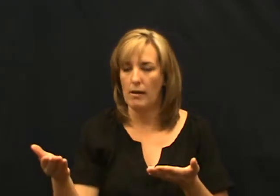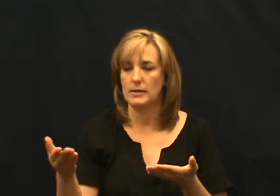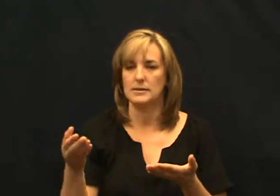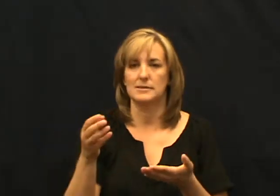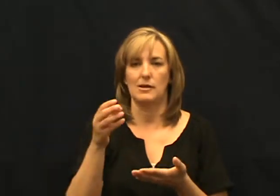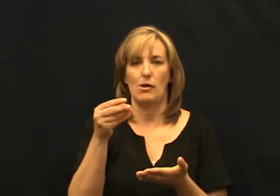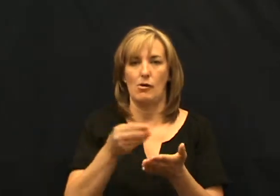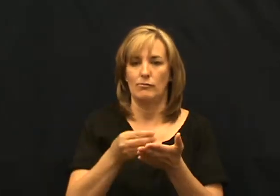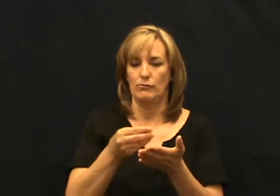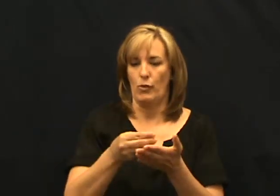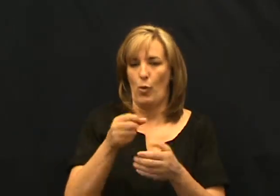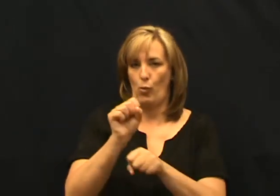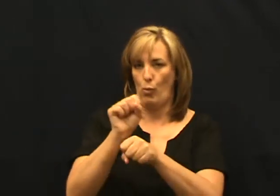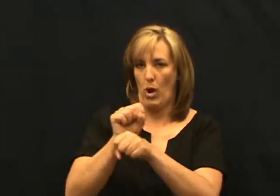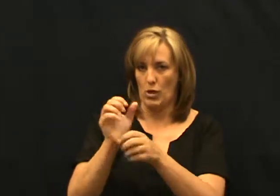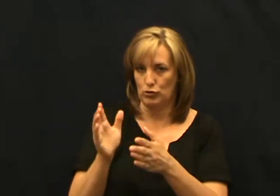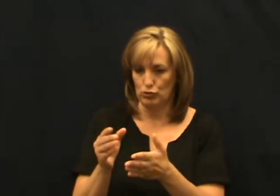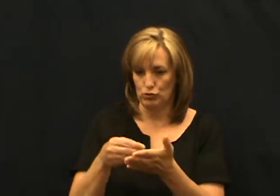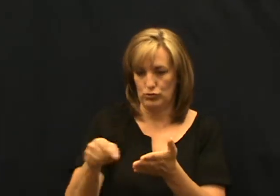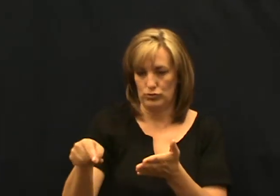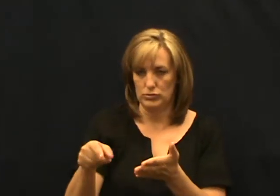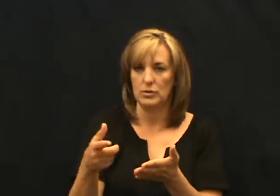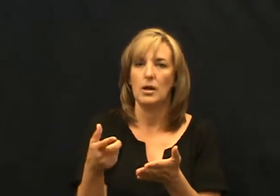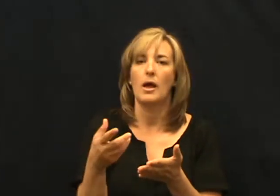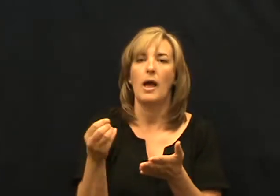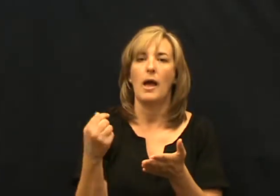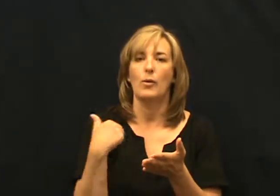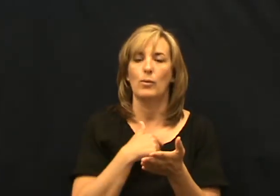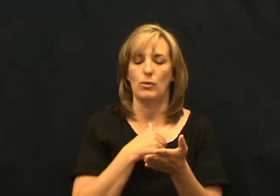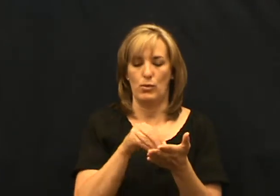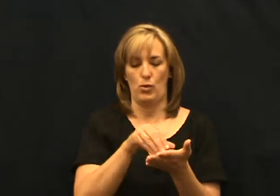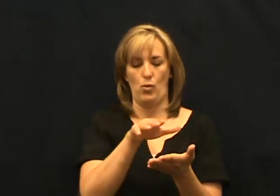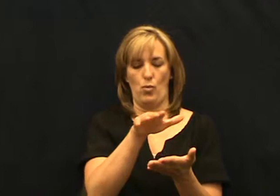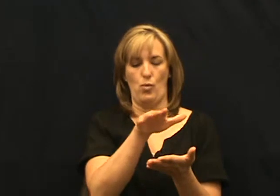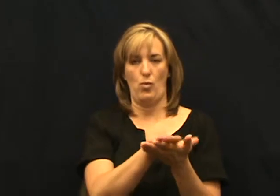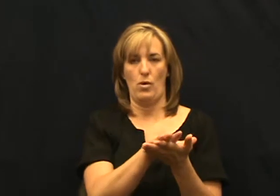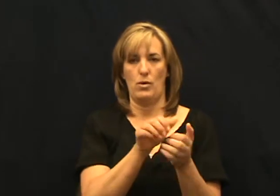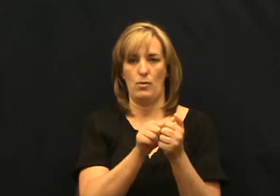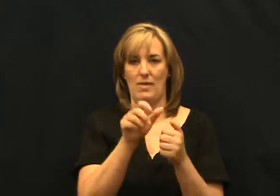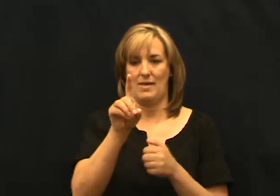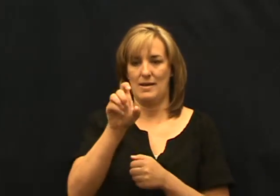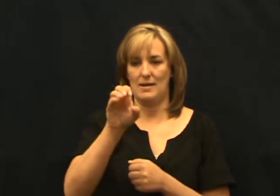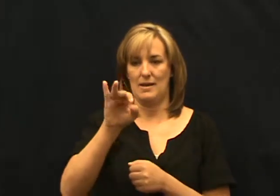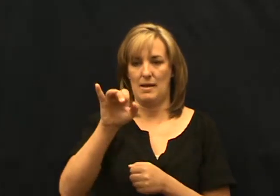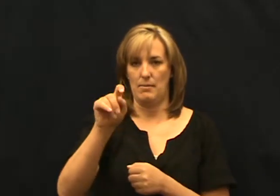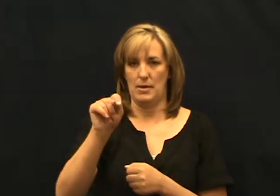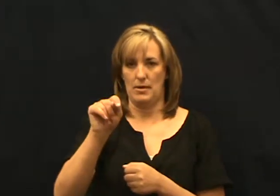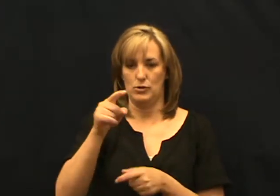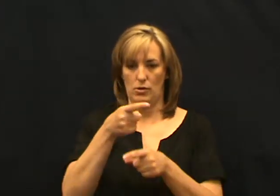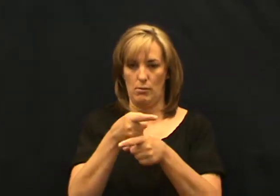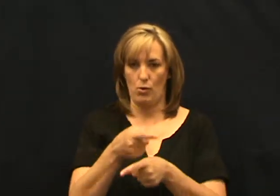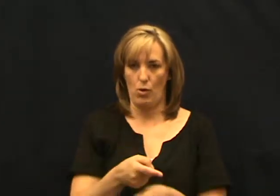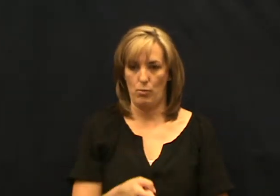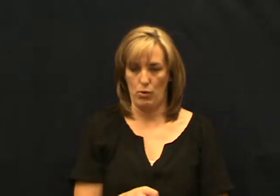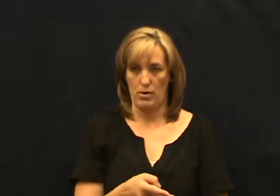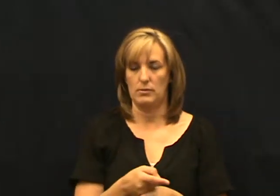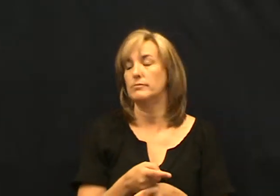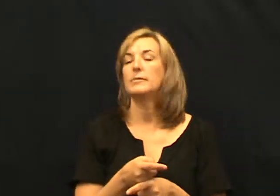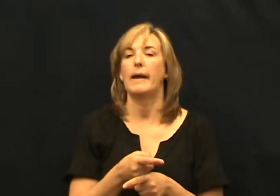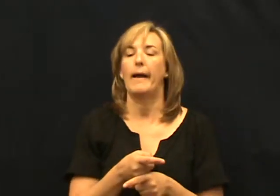we record the expenses with the debit to the appropriate expense account when we incur that expense. If we pay